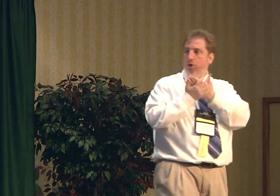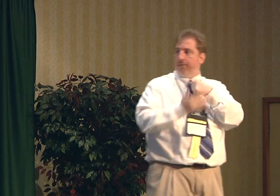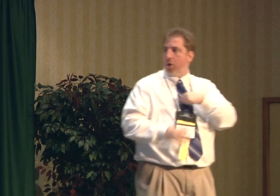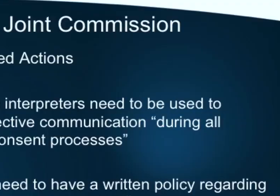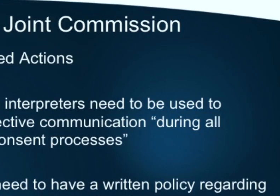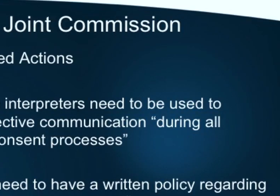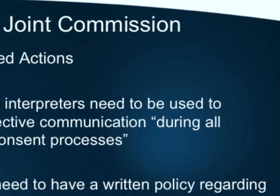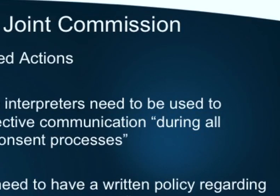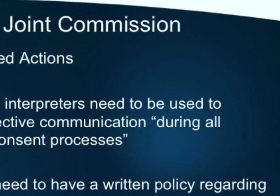that